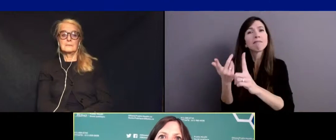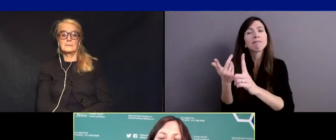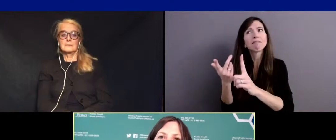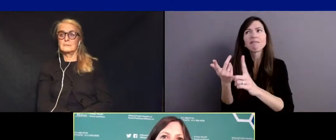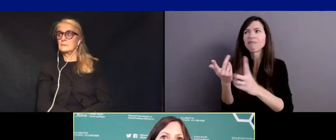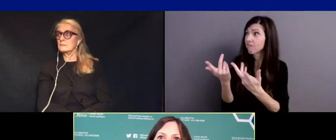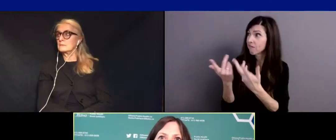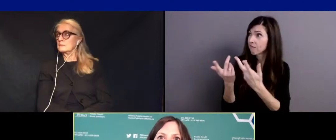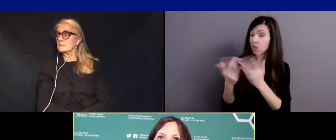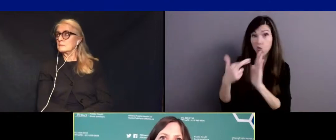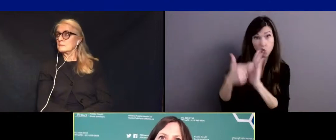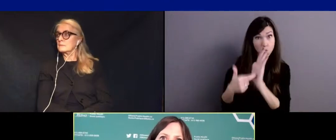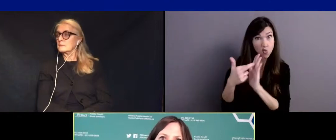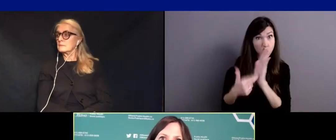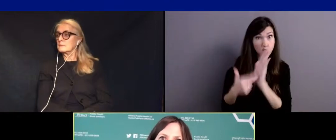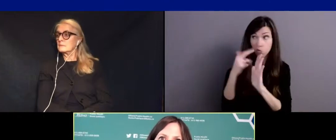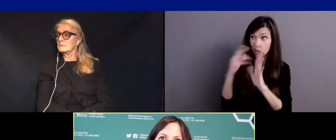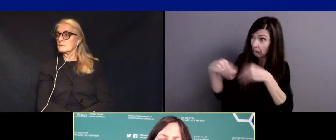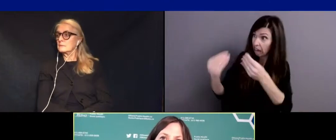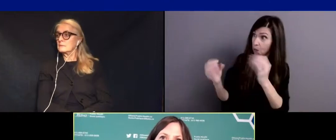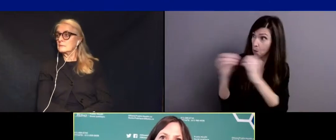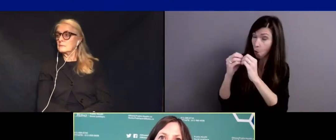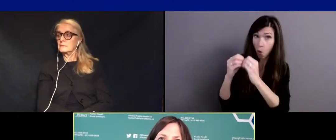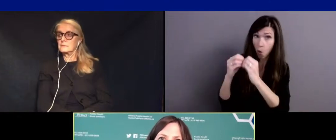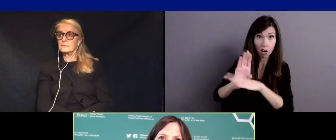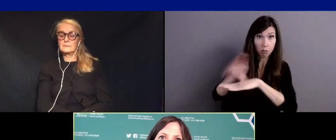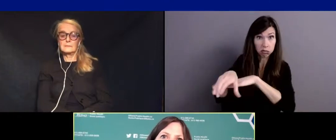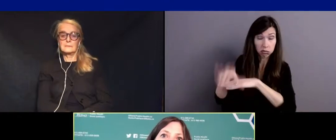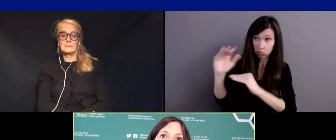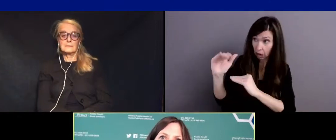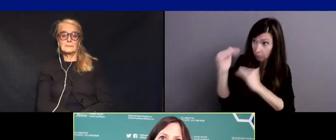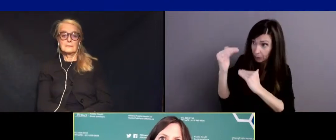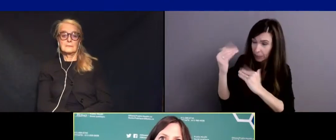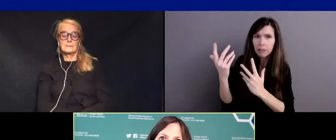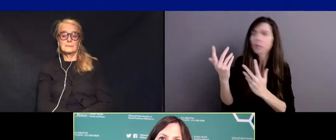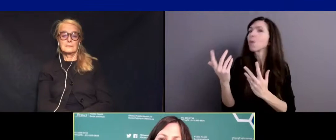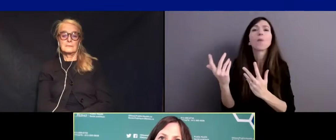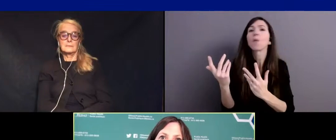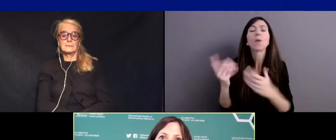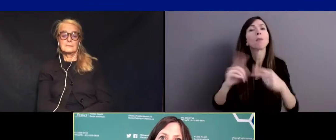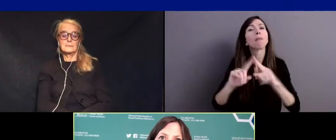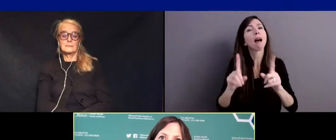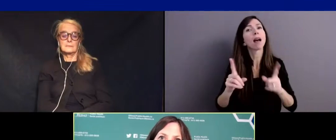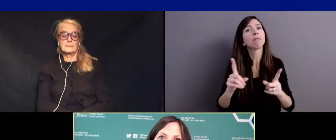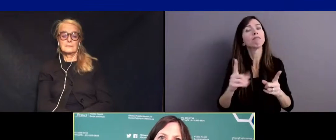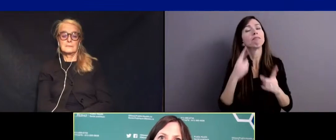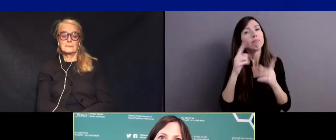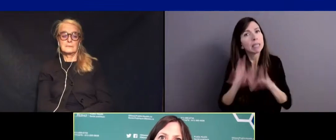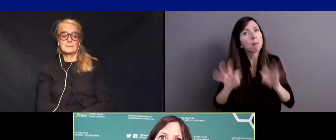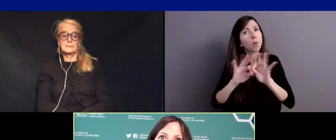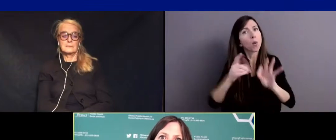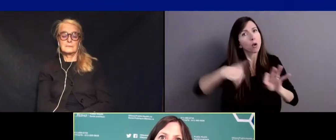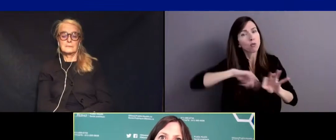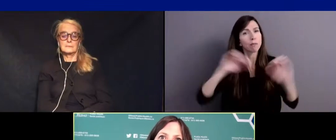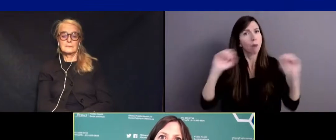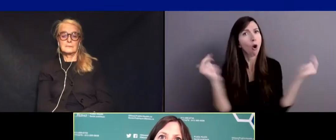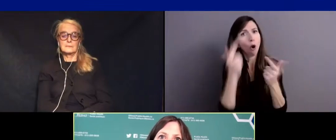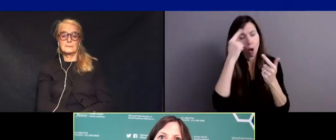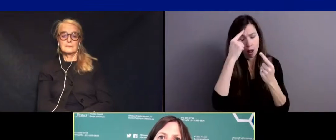recognizing we ourselves have the power to reduce the risk to ourselves and to others in our community through those simple